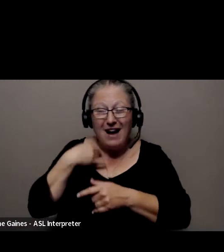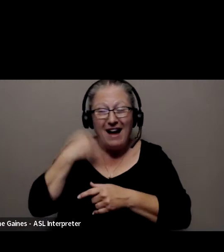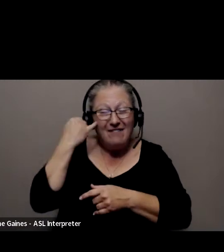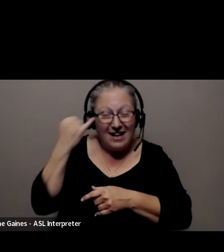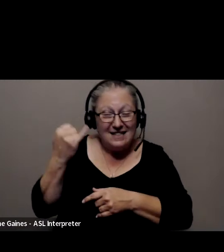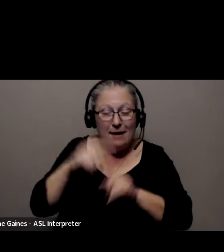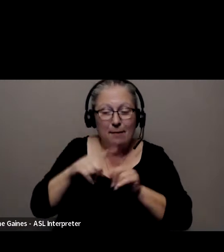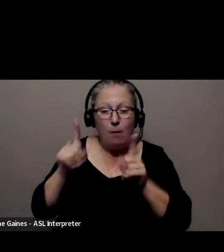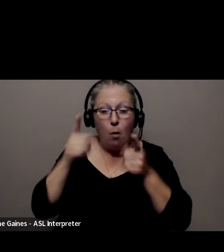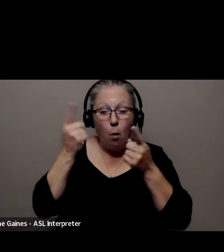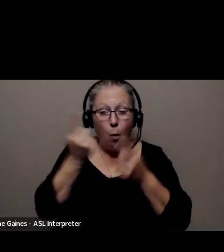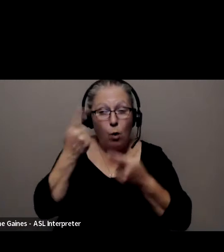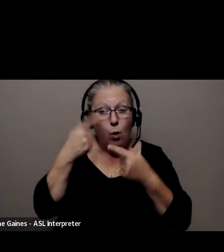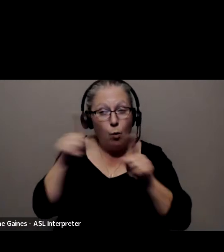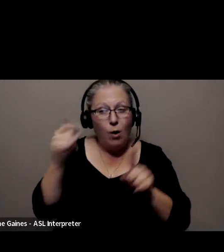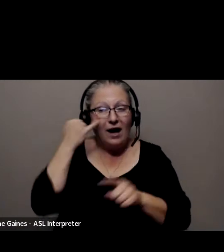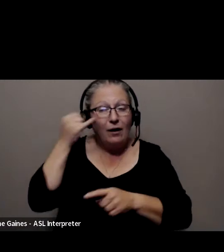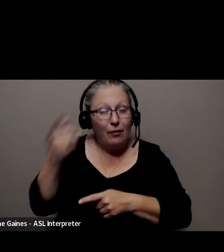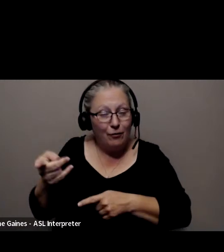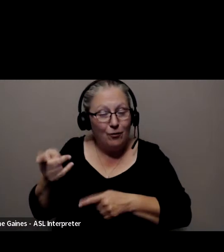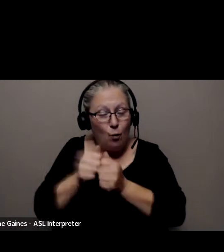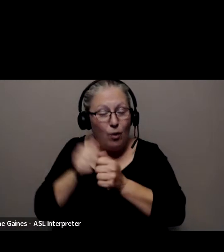work with you.